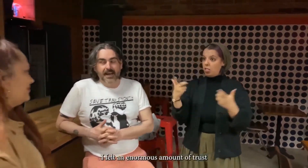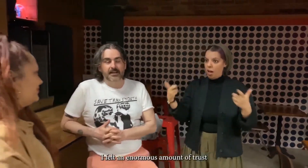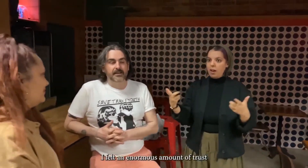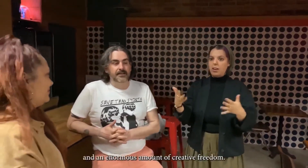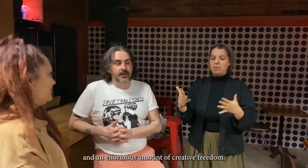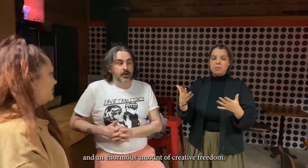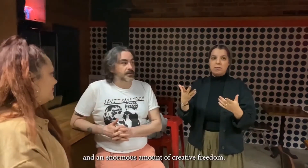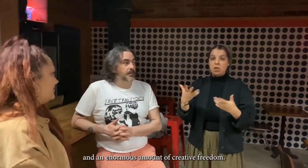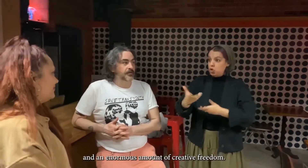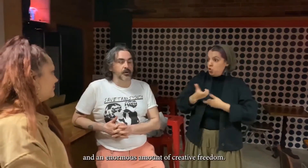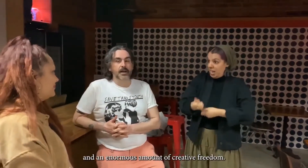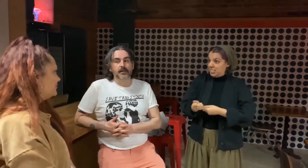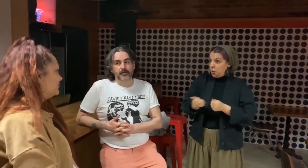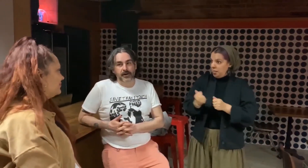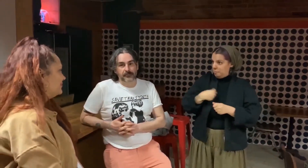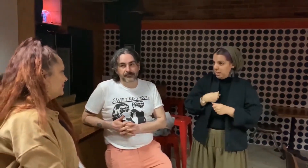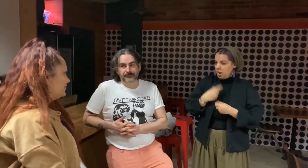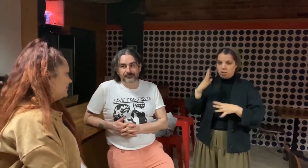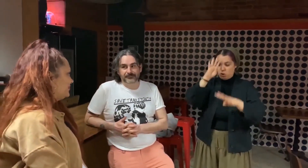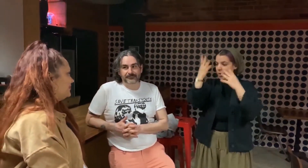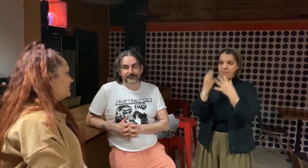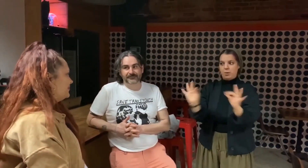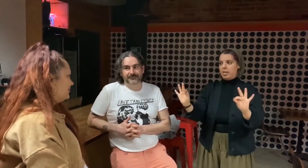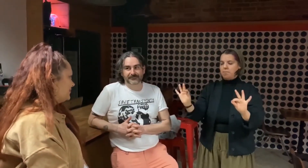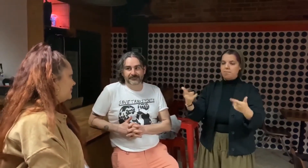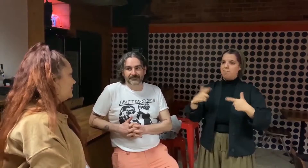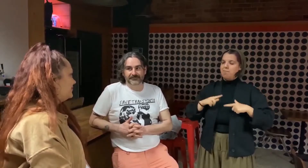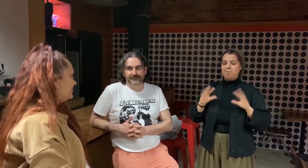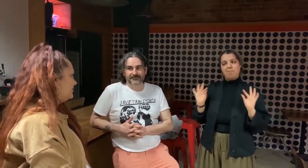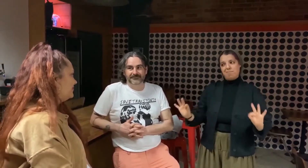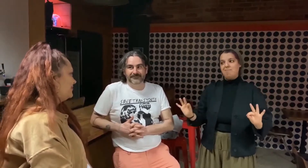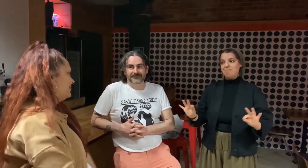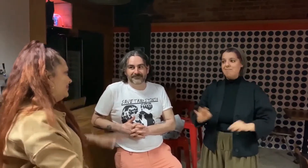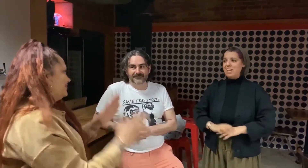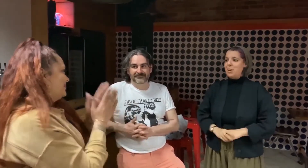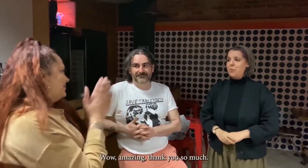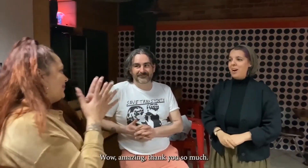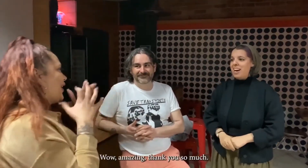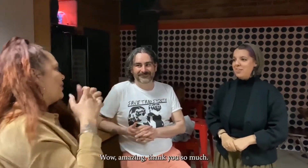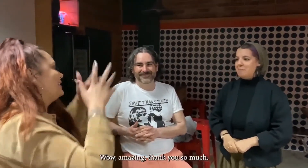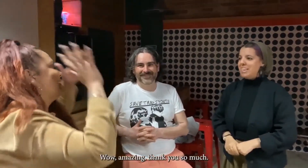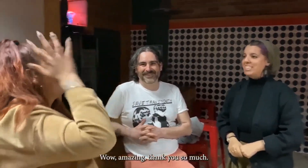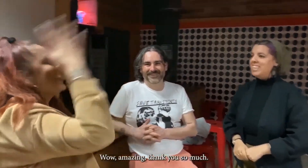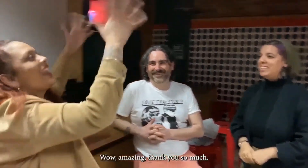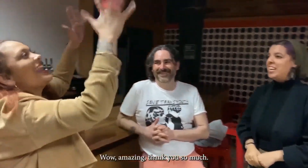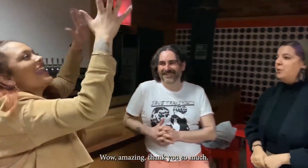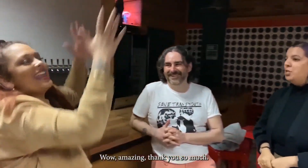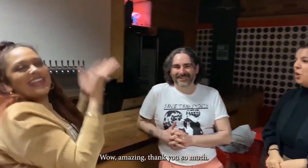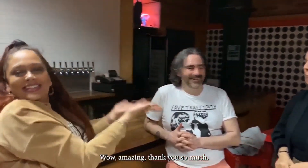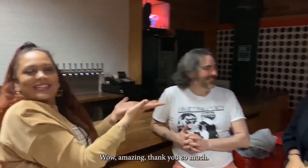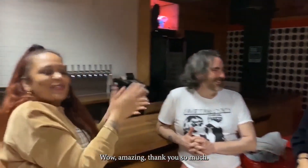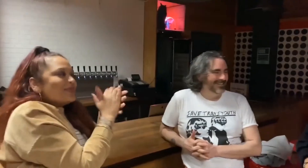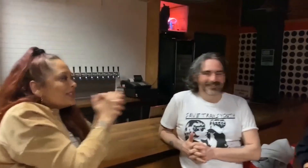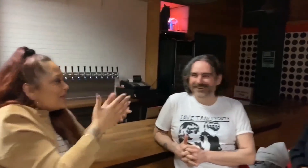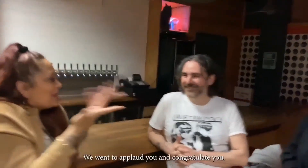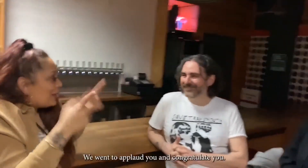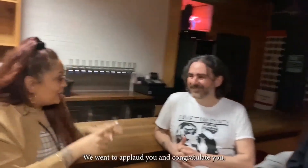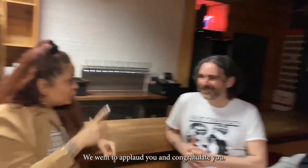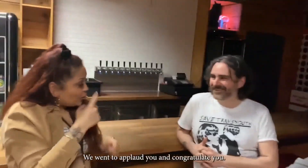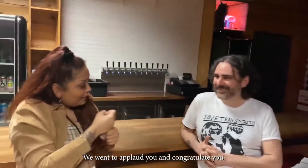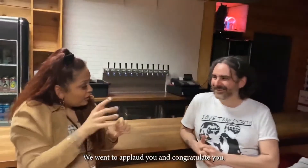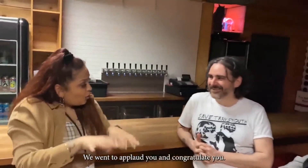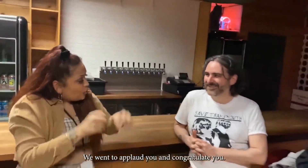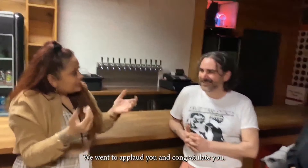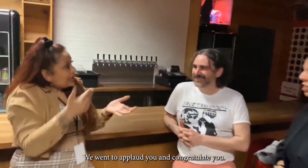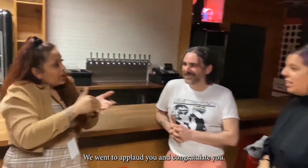and an enormous amount of creative freedom. Wow, amazing. Thank you so much. I just really